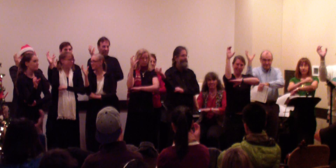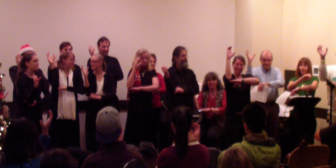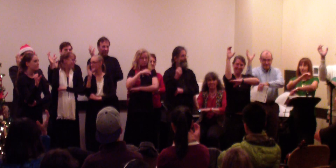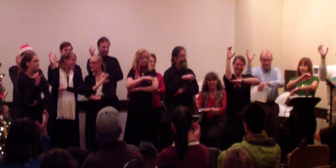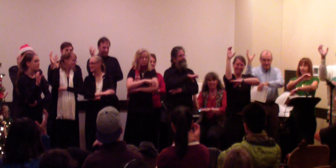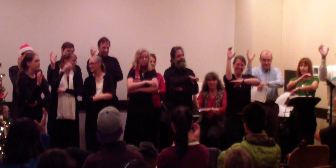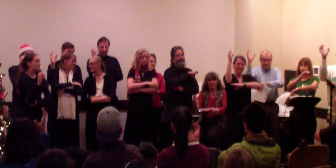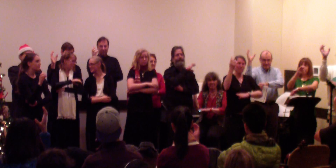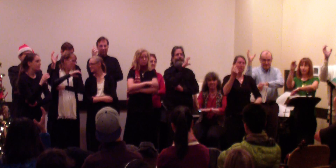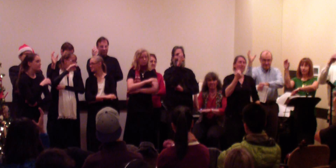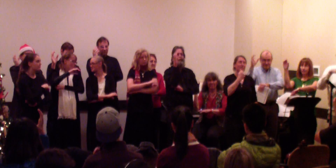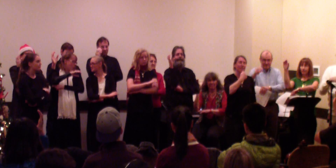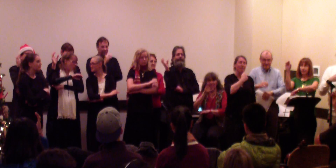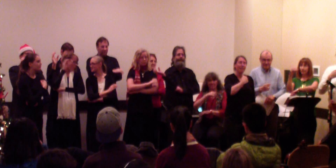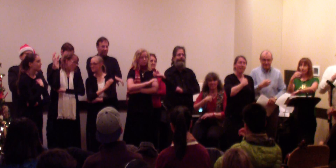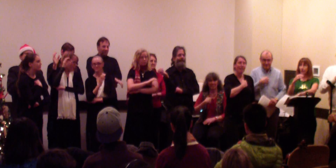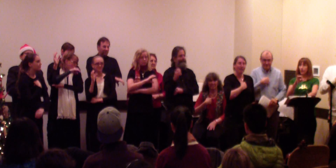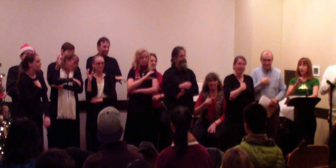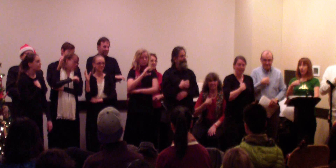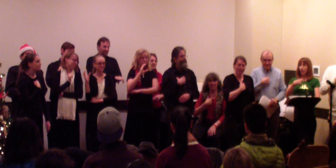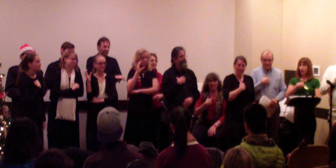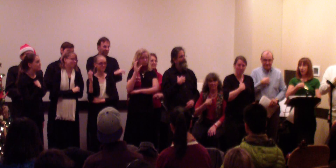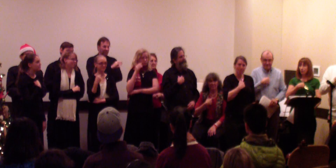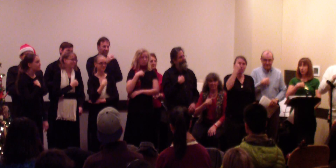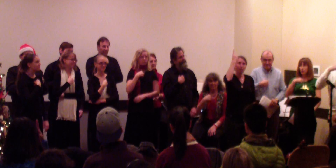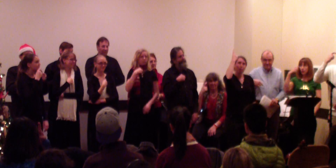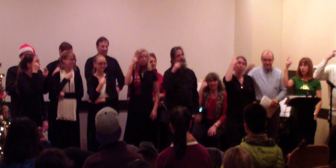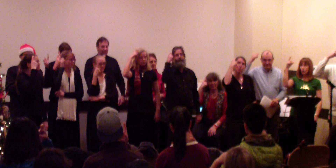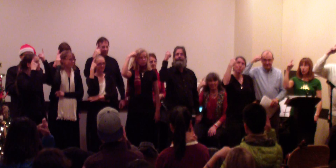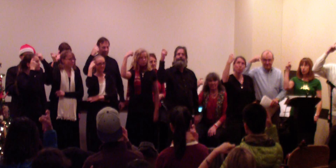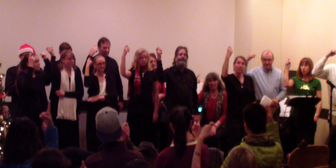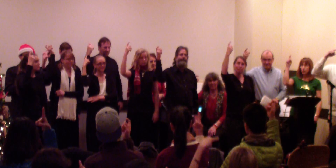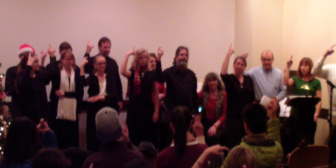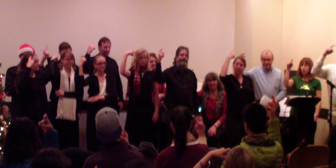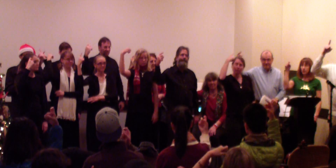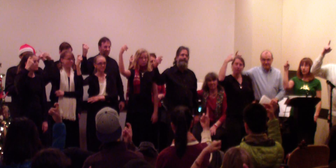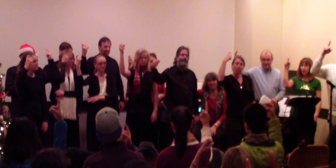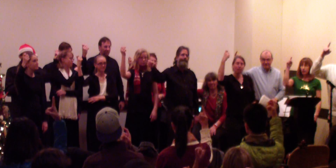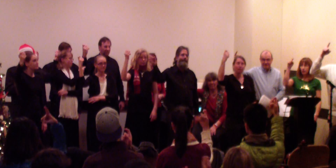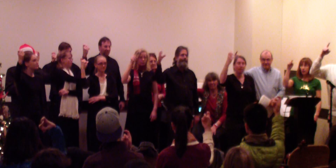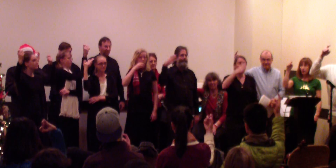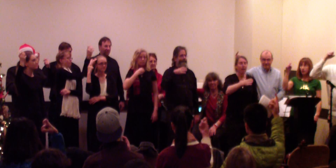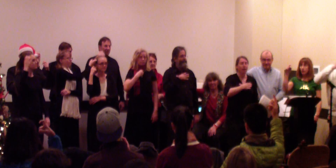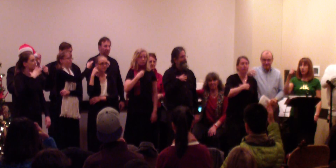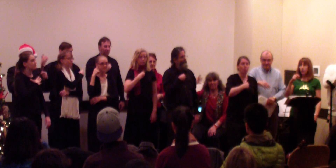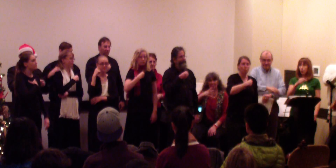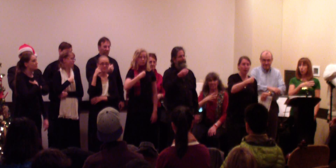Okay? So it's, I'm dreaming of a